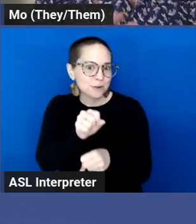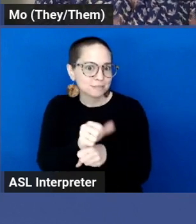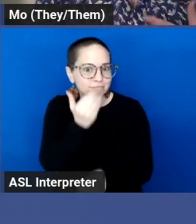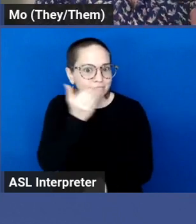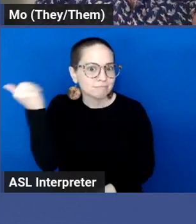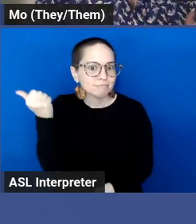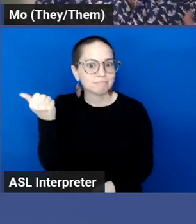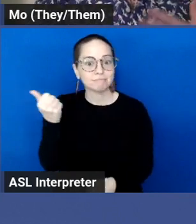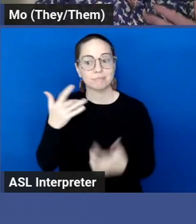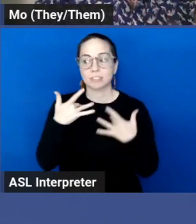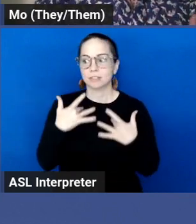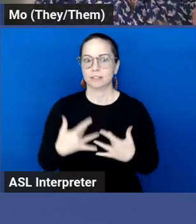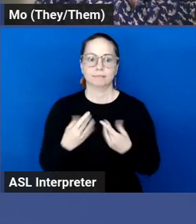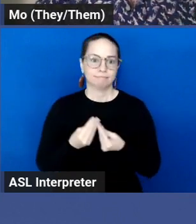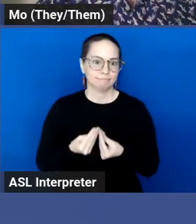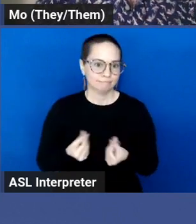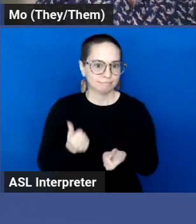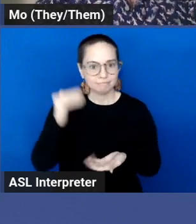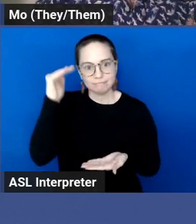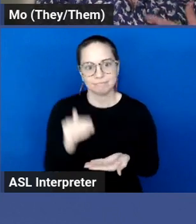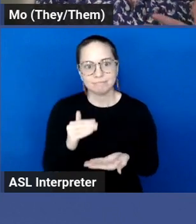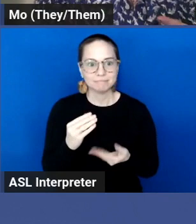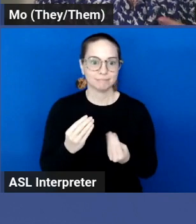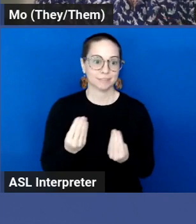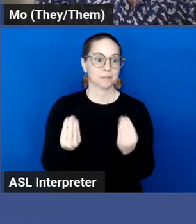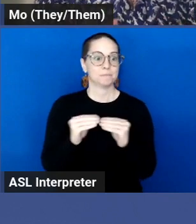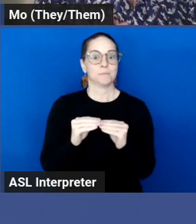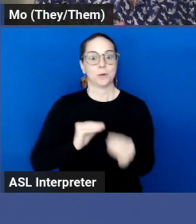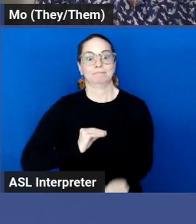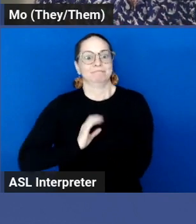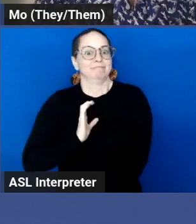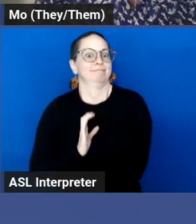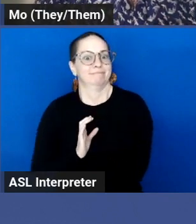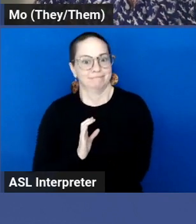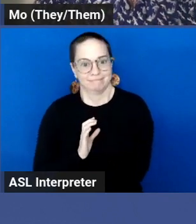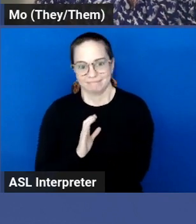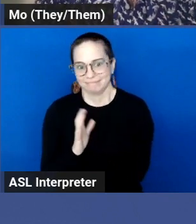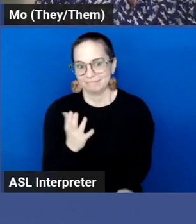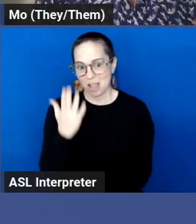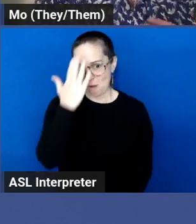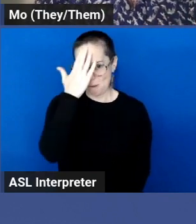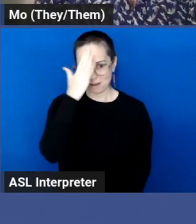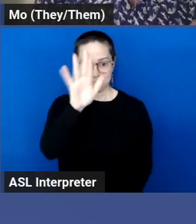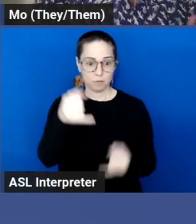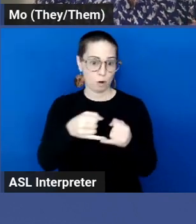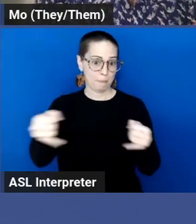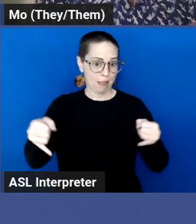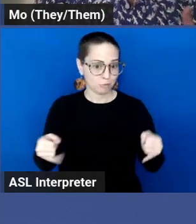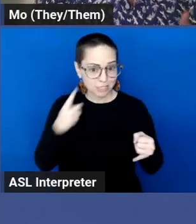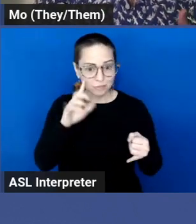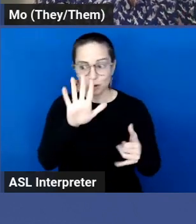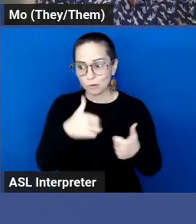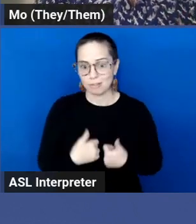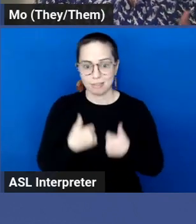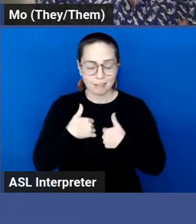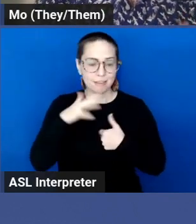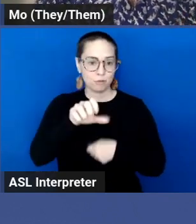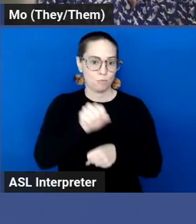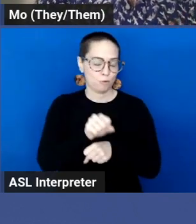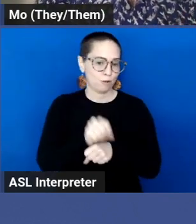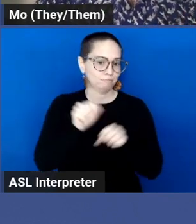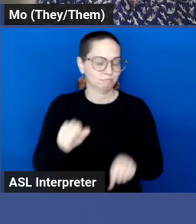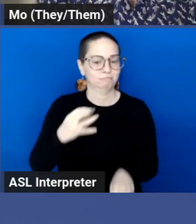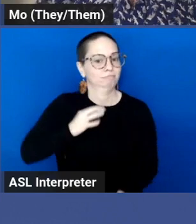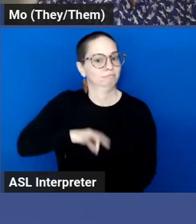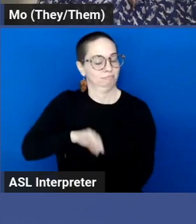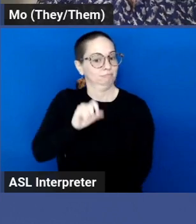you decreased depression, increased self-esteem. There's awareness of your boundaries in your life and work that you can gain by taking care of your